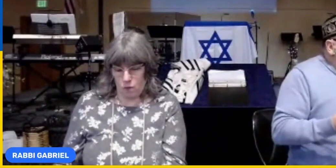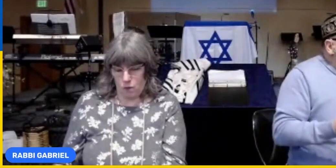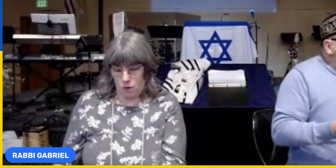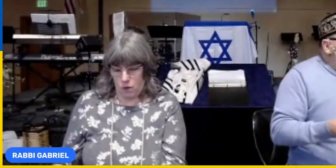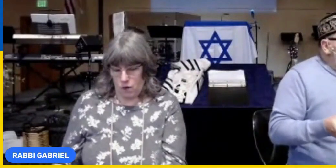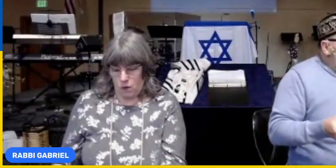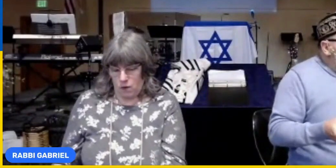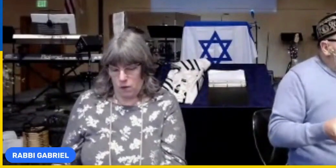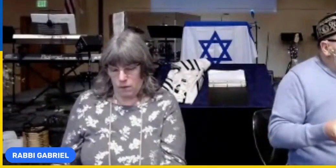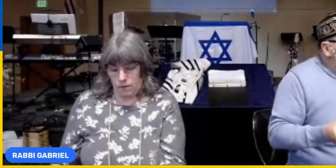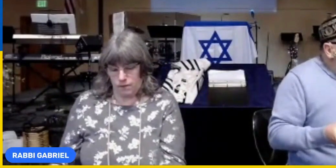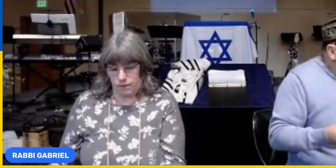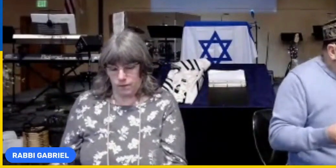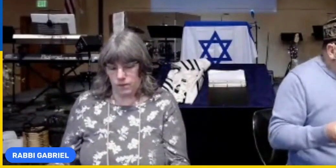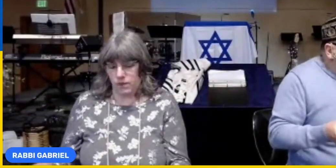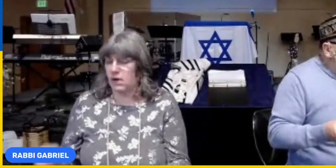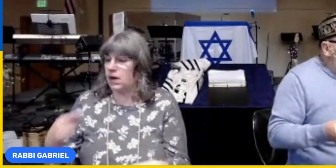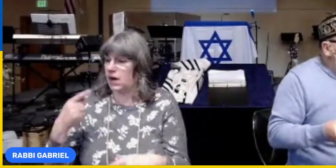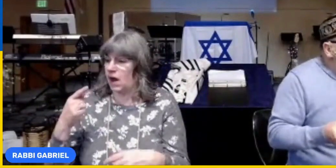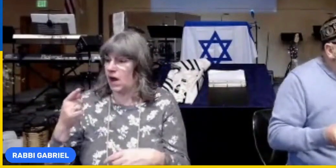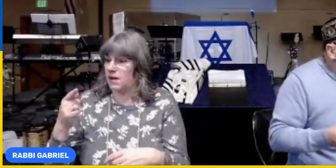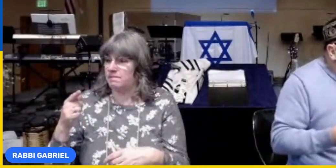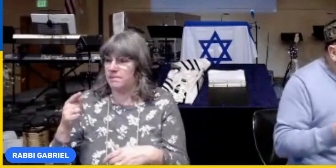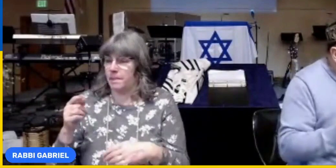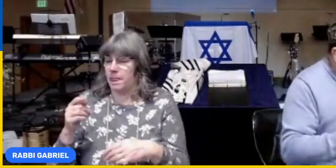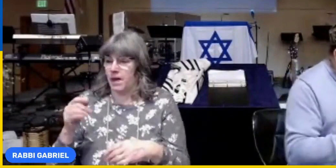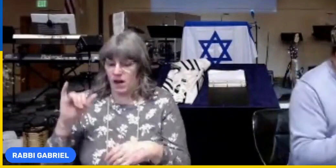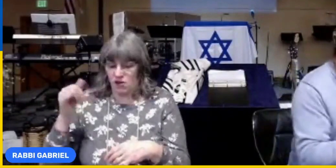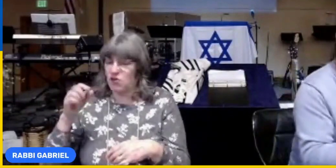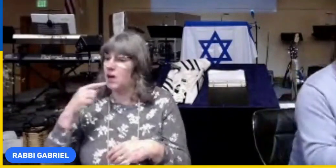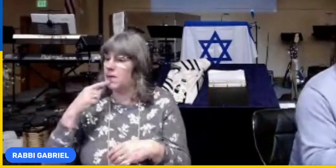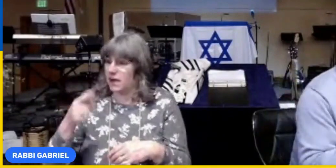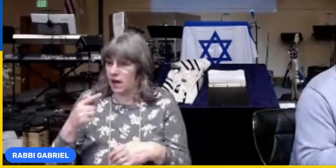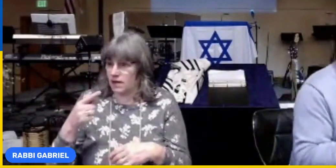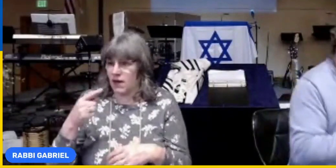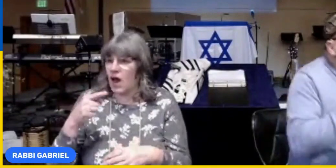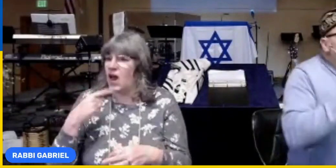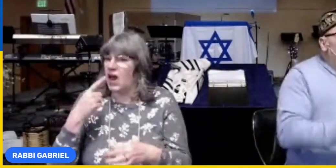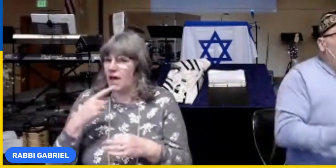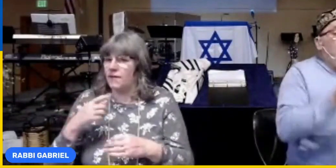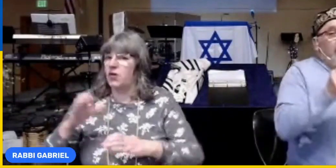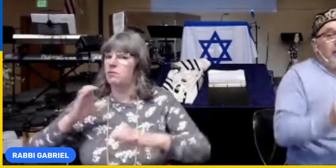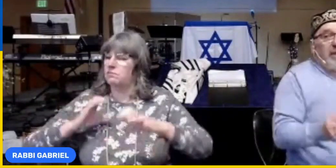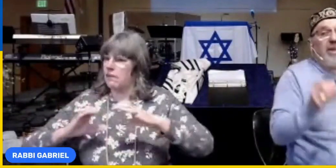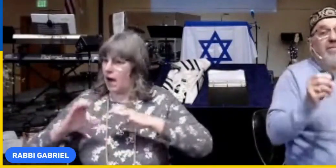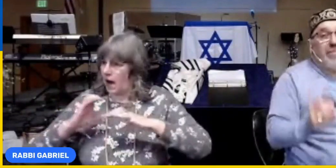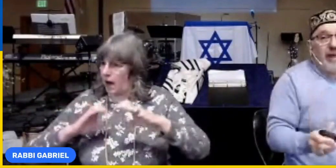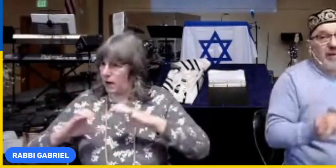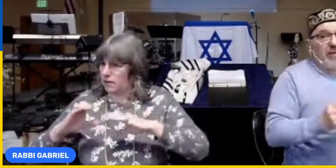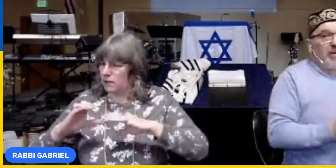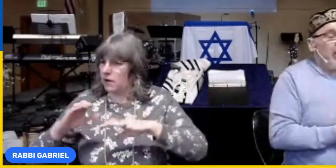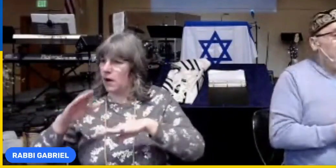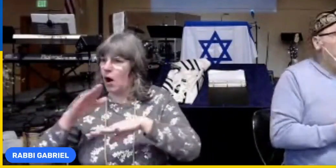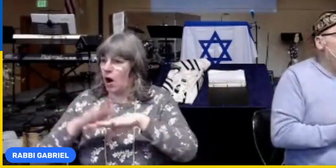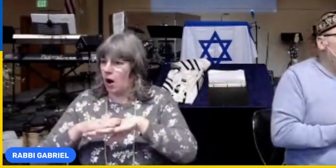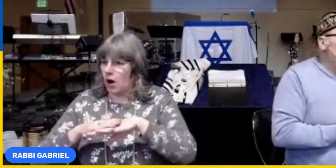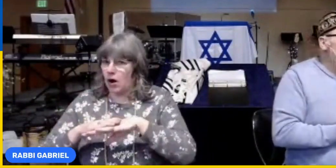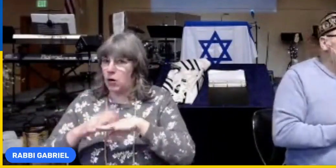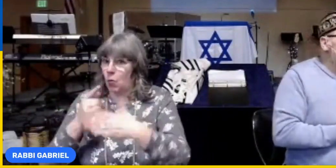So what it says is he who acts on what he sees in himself through the mirror of the Torah will be